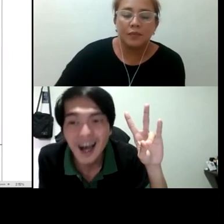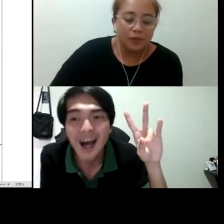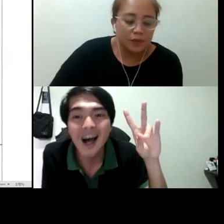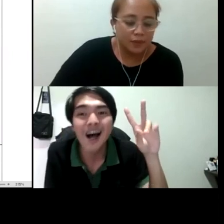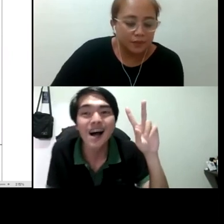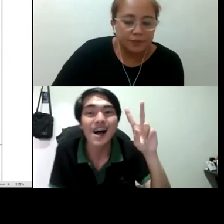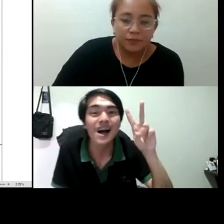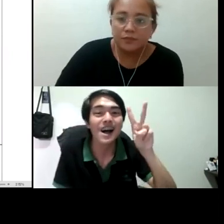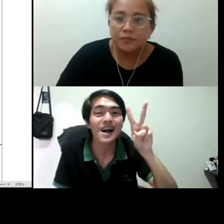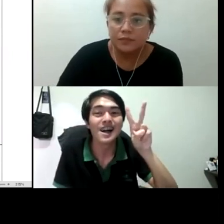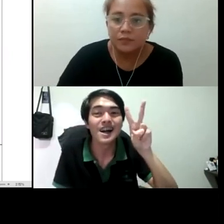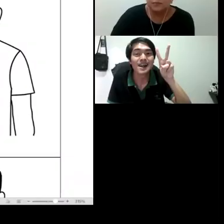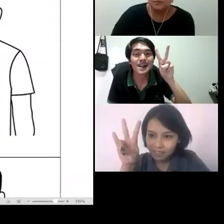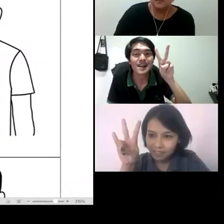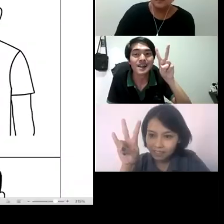Sorry.